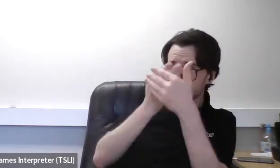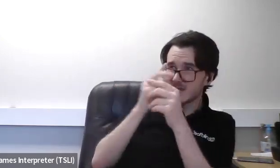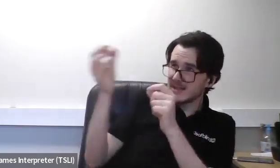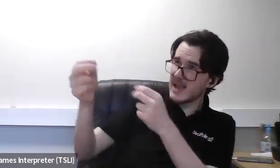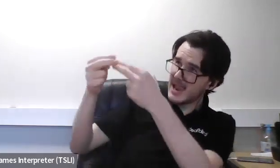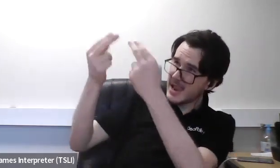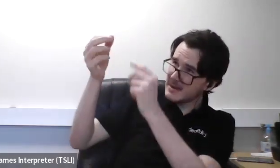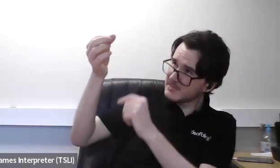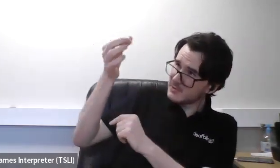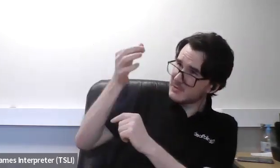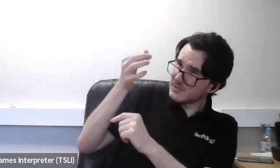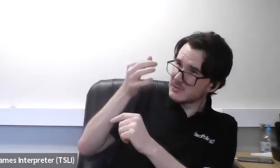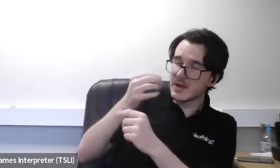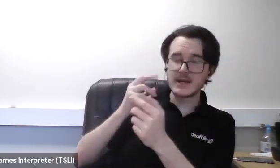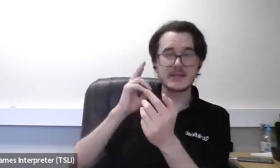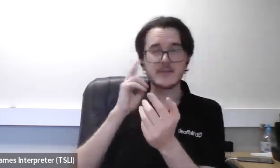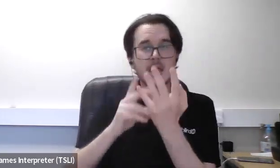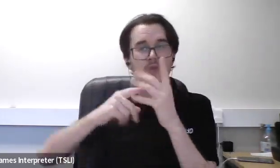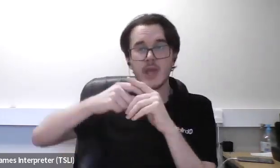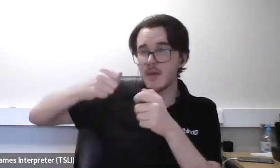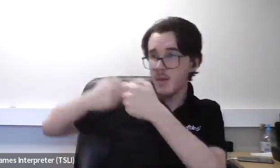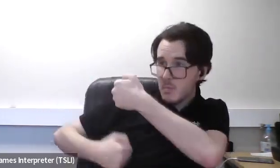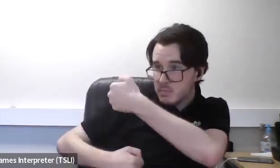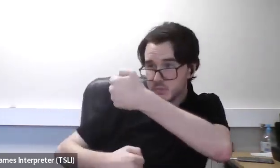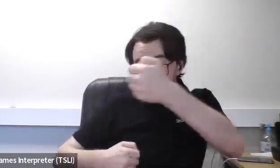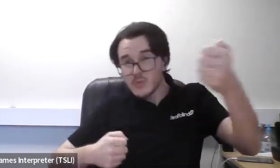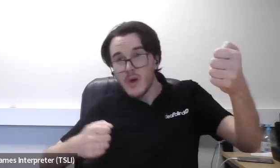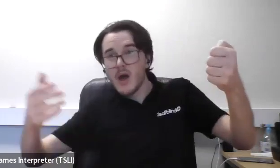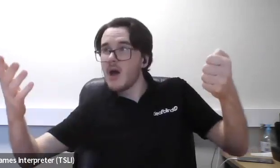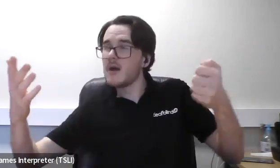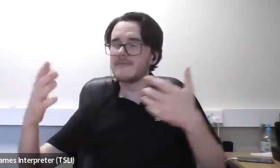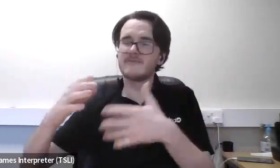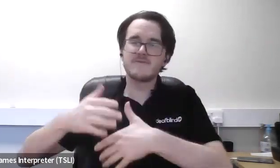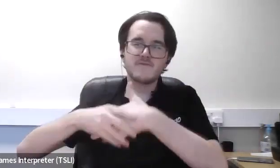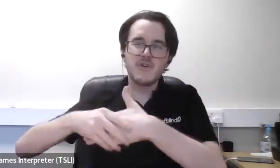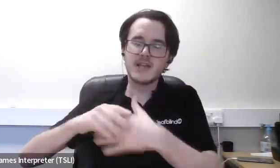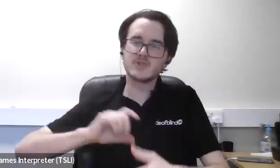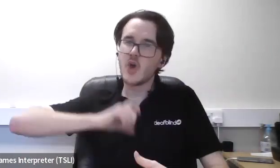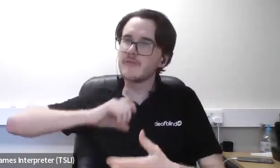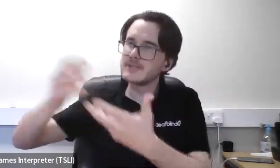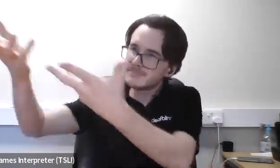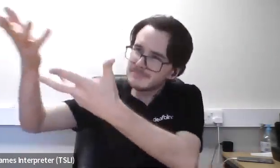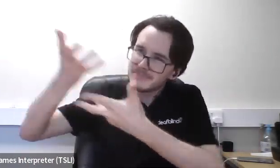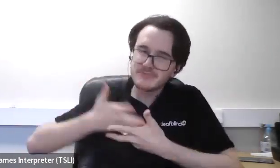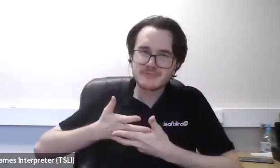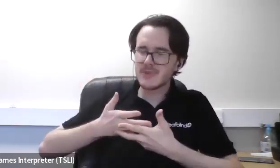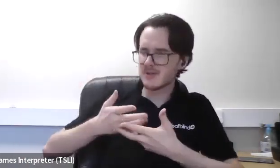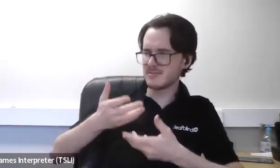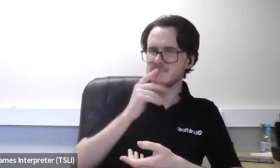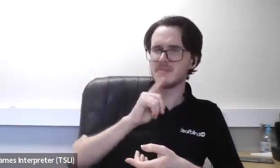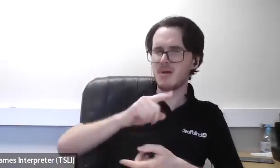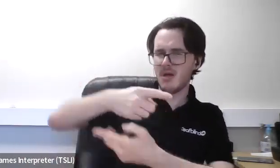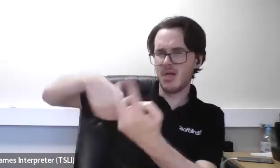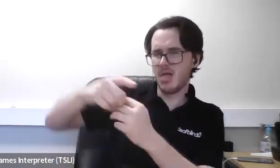DeafBlind UK opened the door and let friends and confidence in. I could meet with other people and we chatted